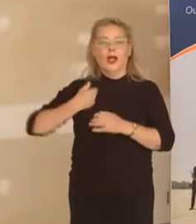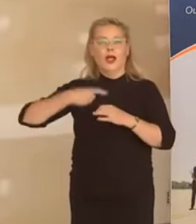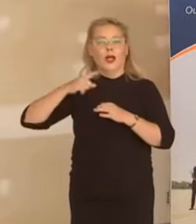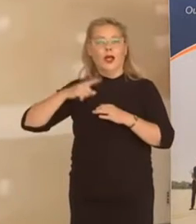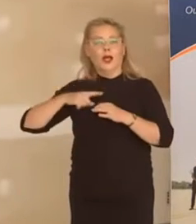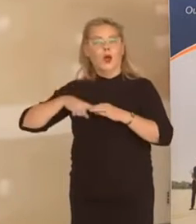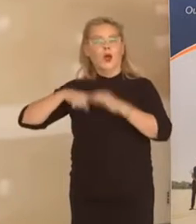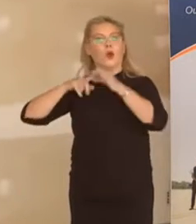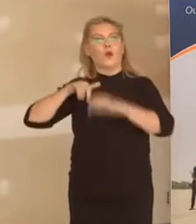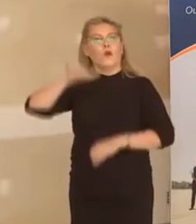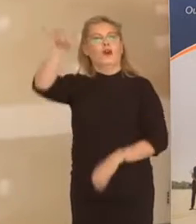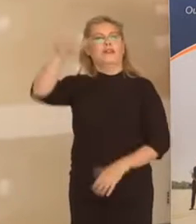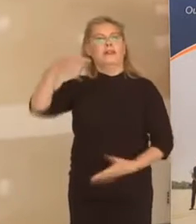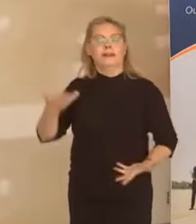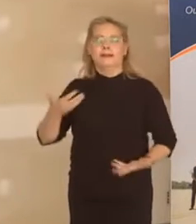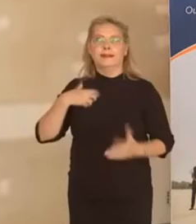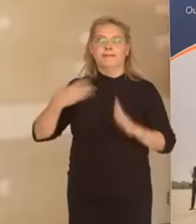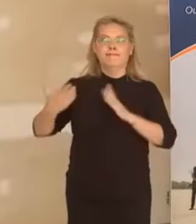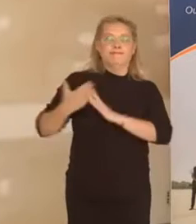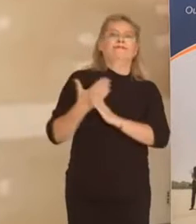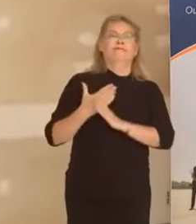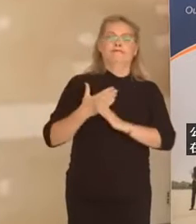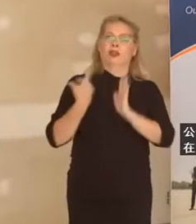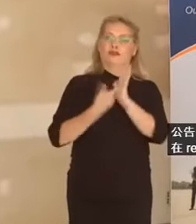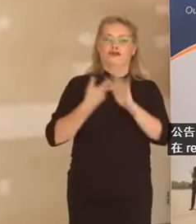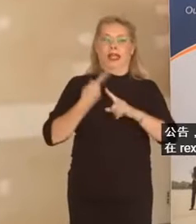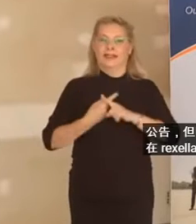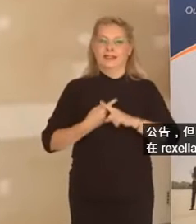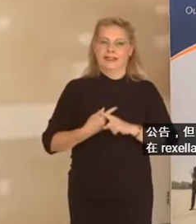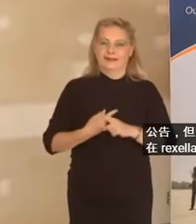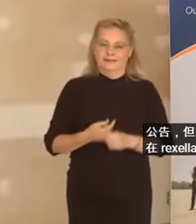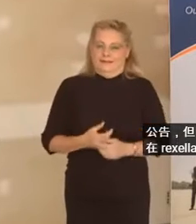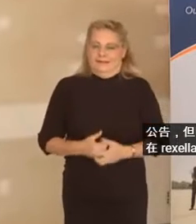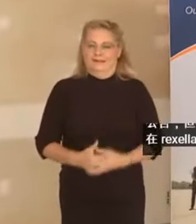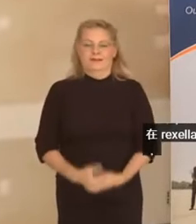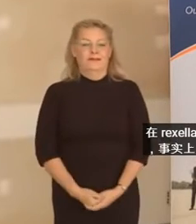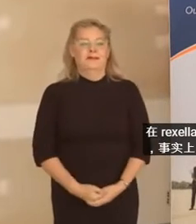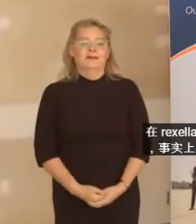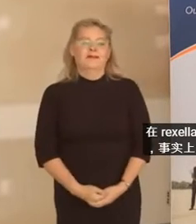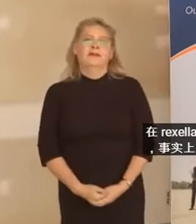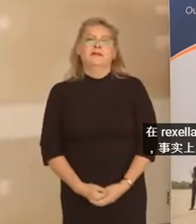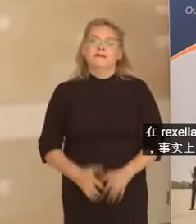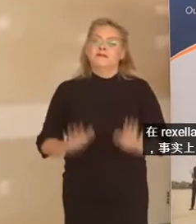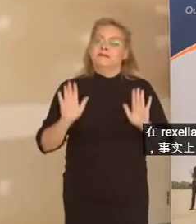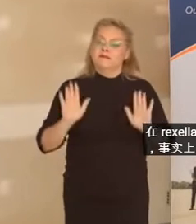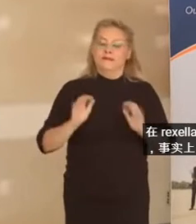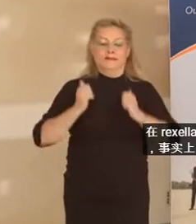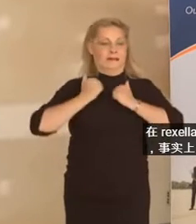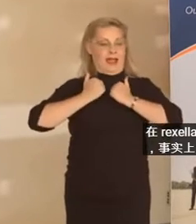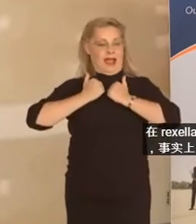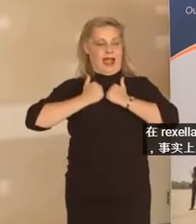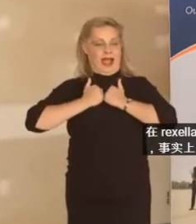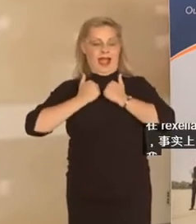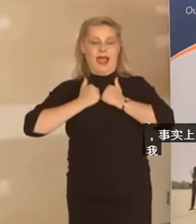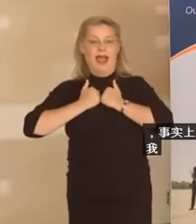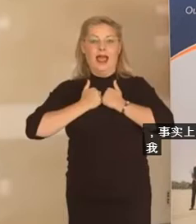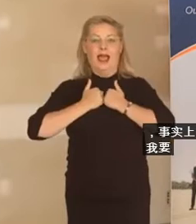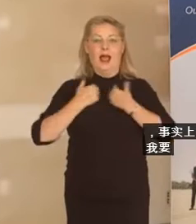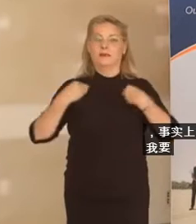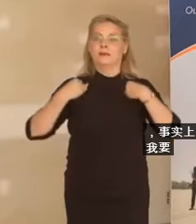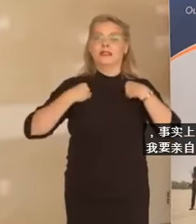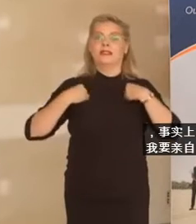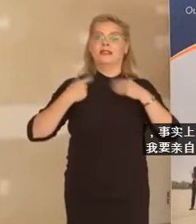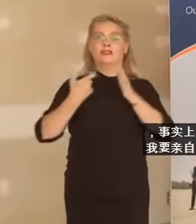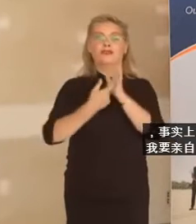announcement. But on behalf of all the people at Rexel, our staff, our board, and indeed all of our shareholders, I'd like